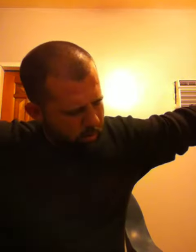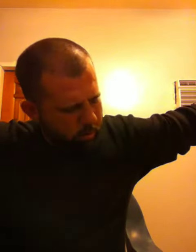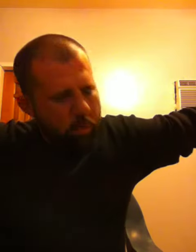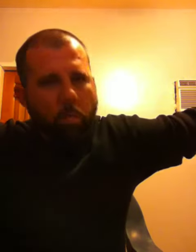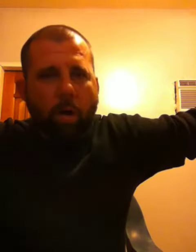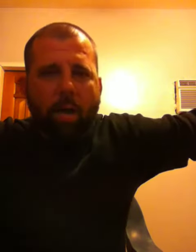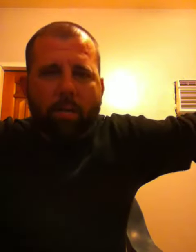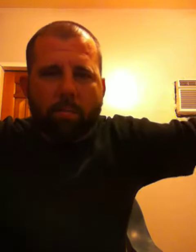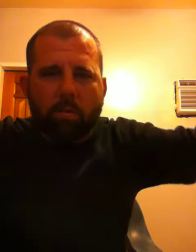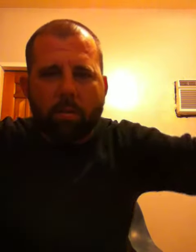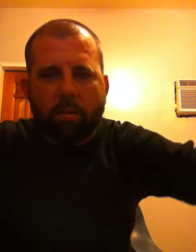White House Music